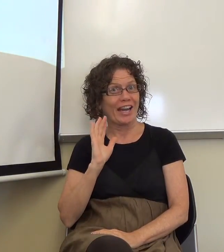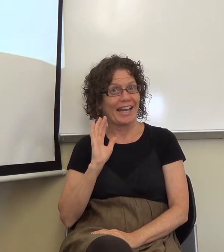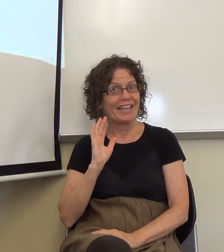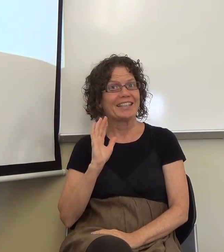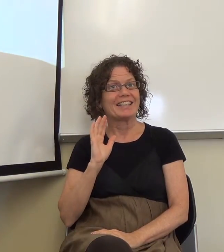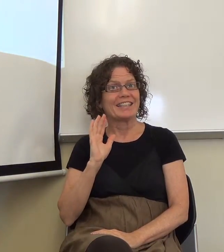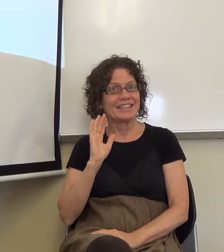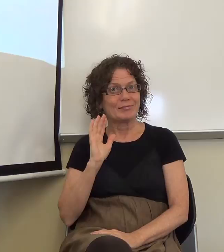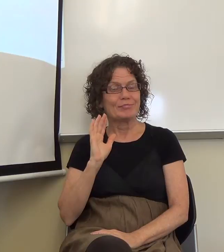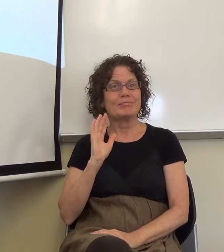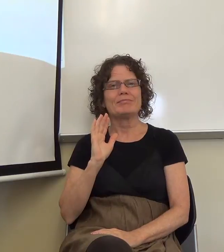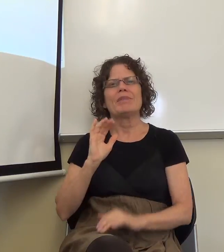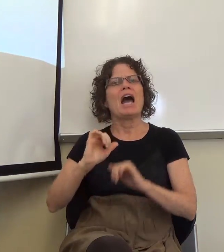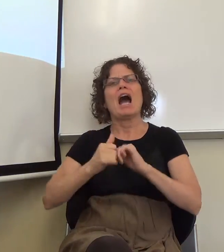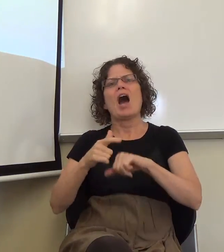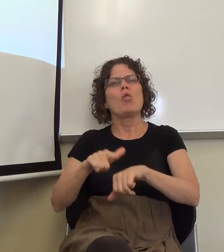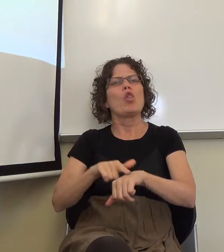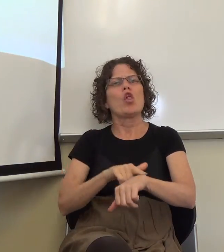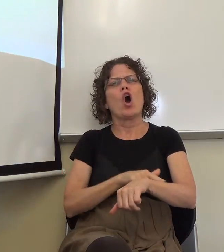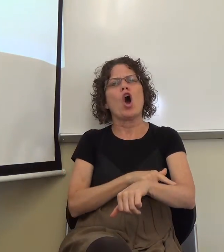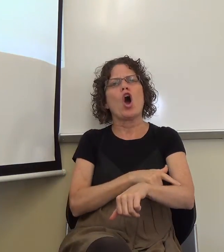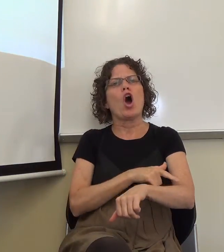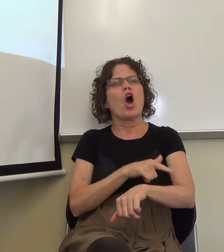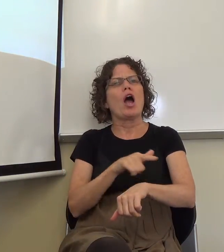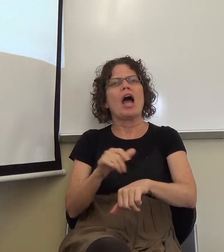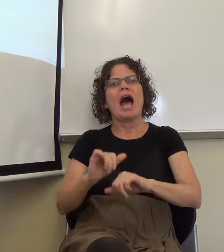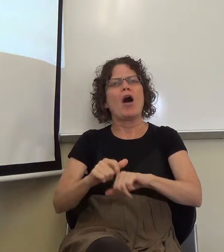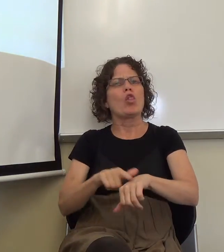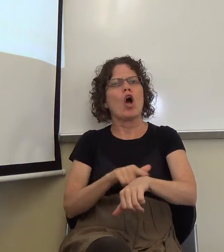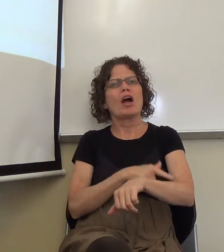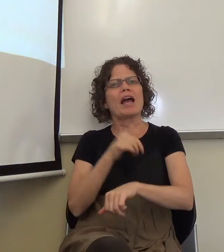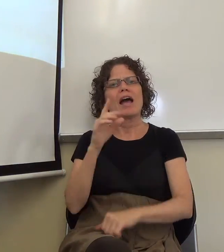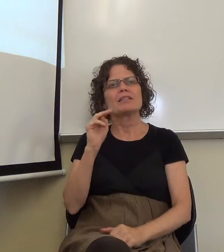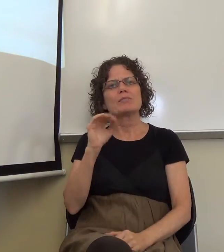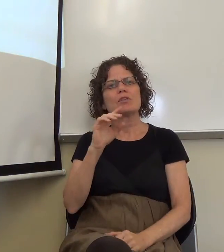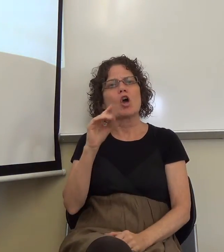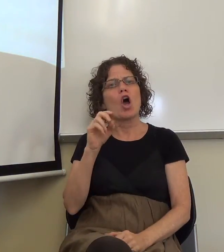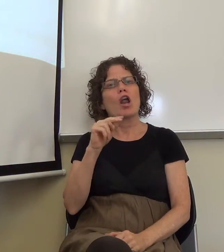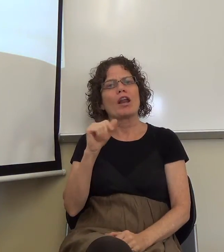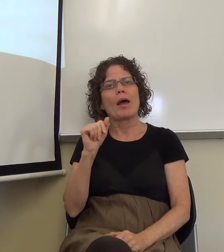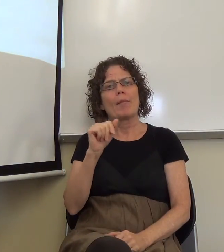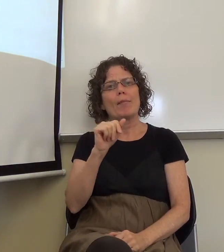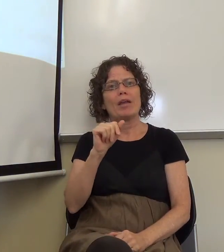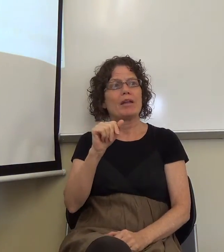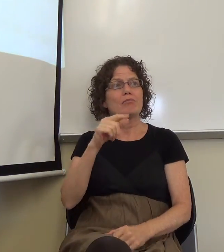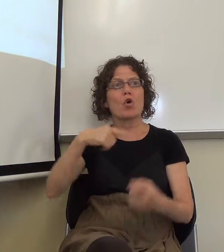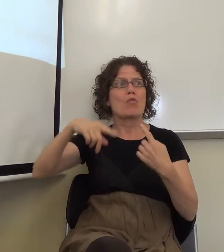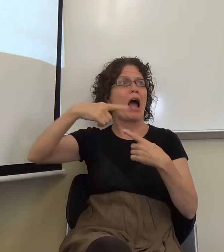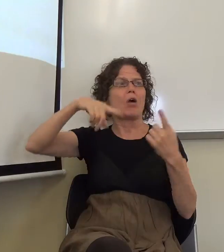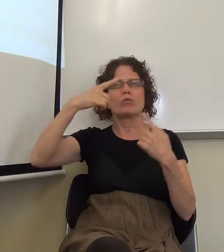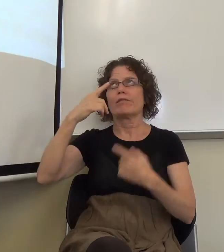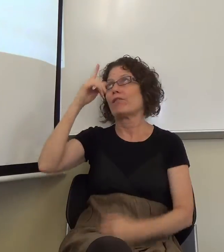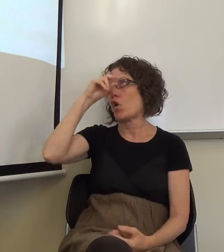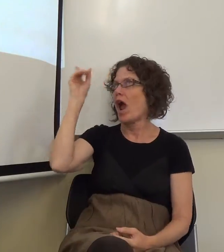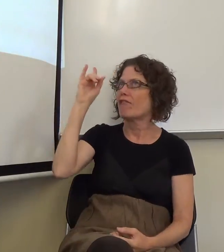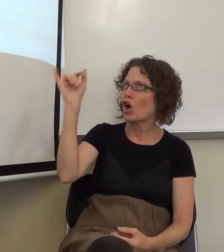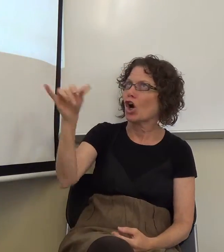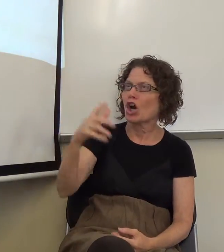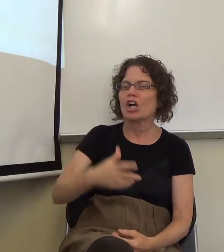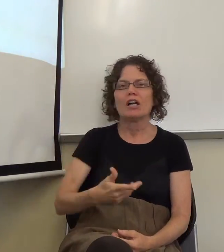long has Madonna been around? Forever. Yeah, okay, forever. And has she been popular all